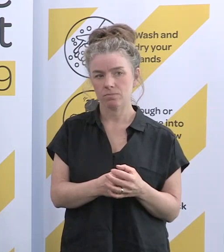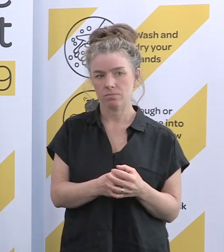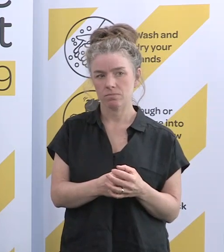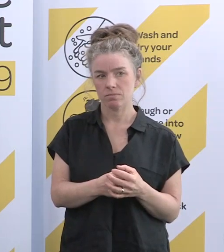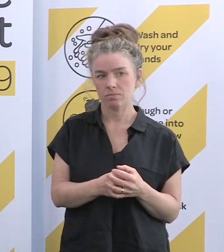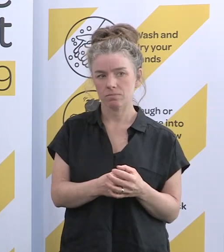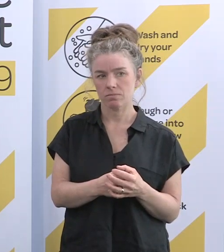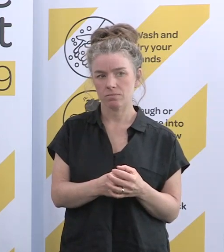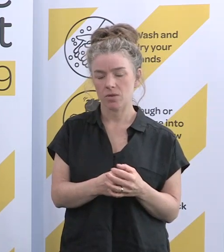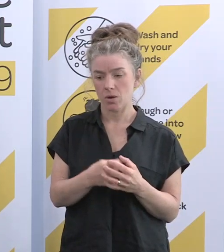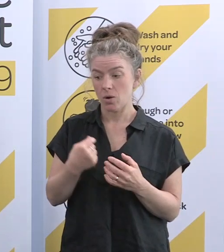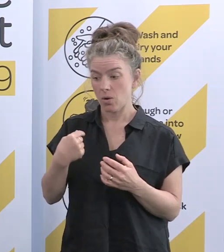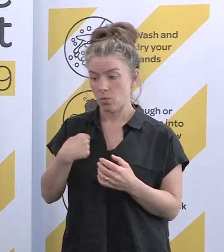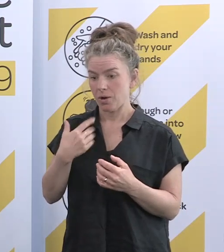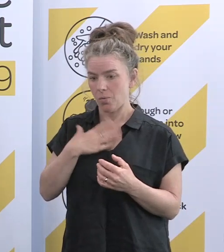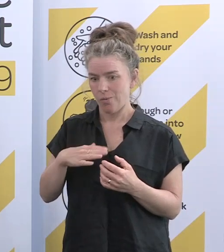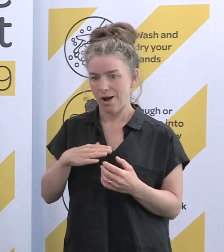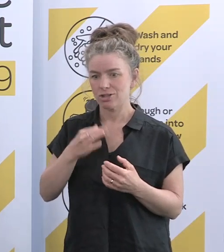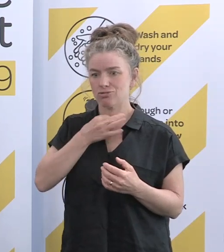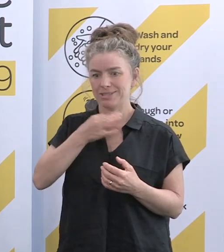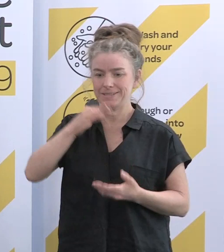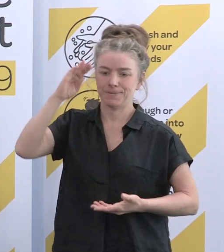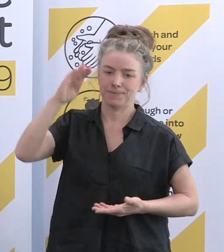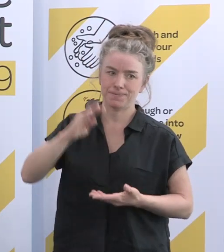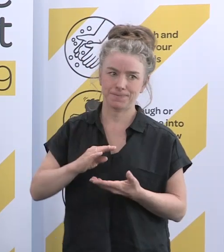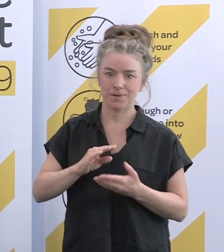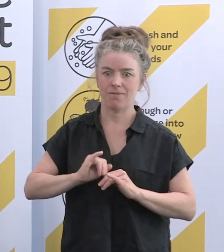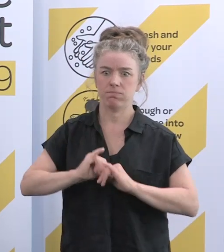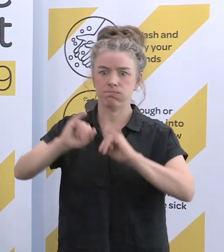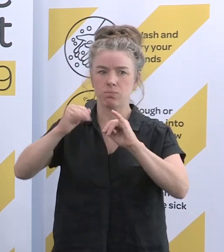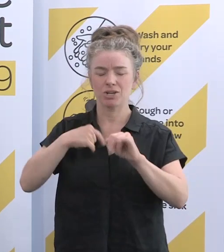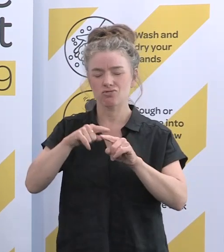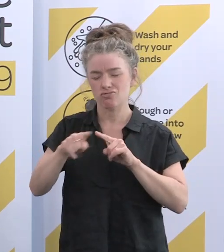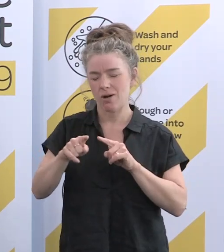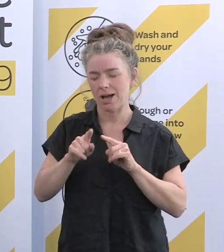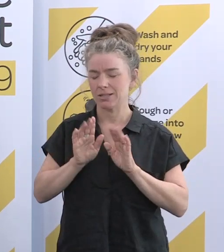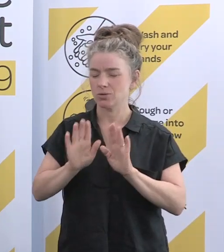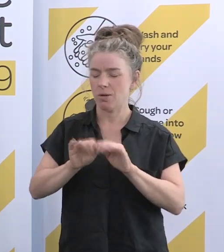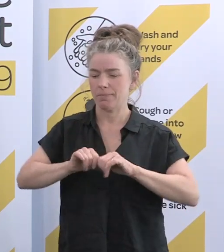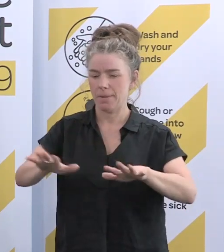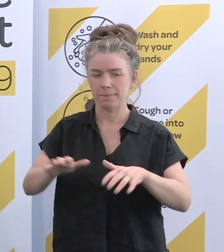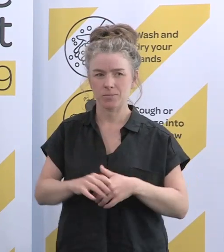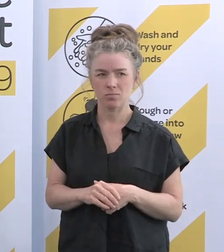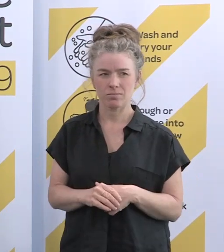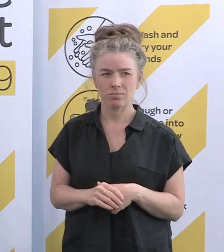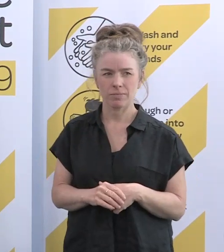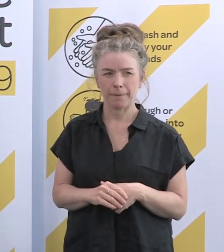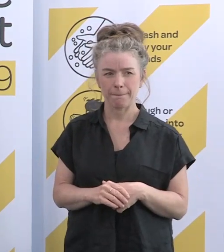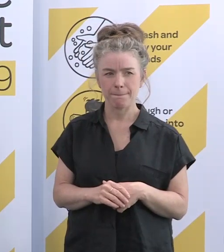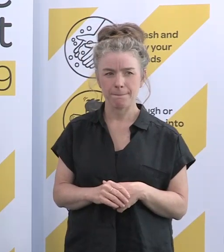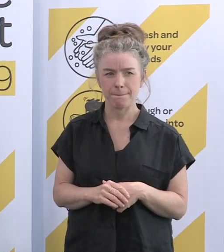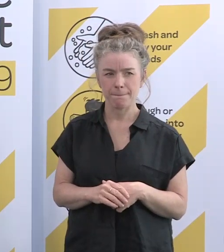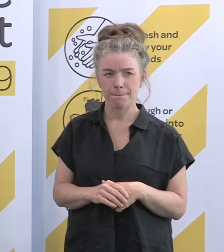measures we're putting in place to actually reduce the risk of that worst case scenario. In fact, we're trying to head that off completely. Would AIDS be the line you'd use for that rationing?